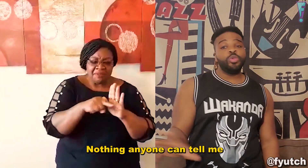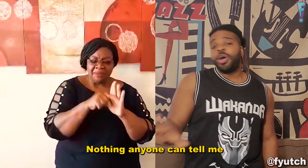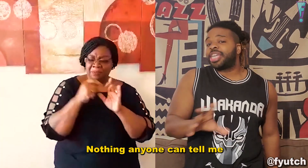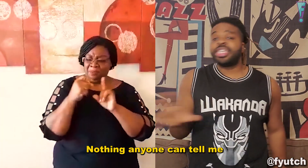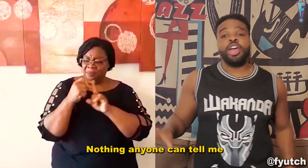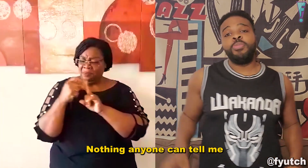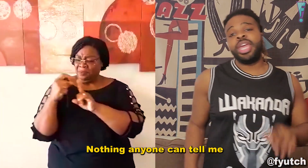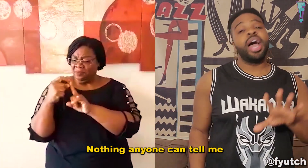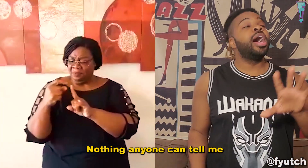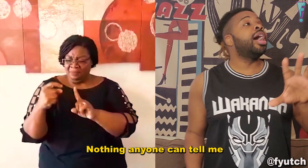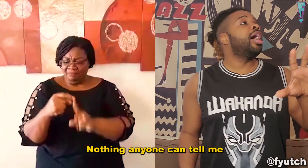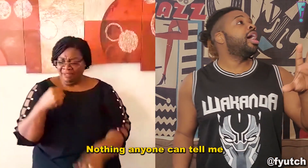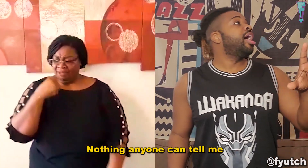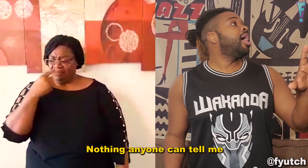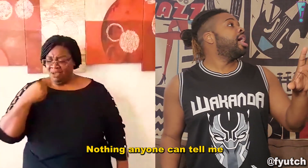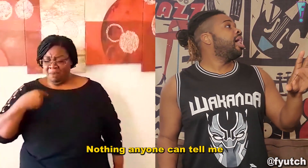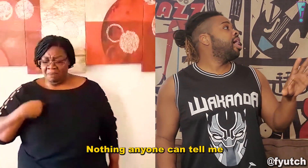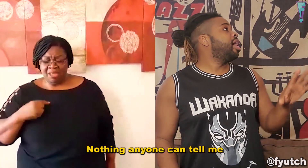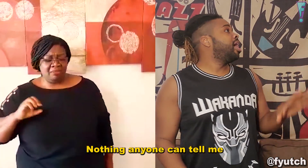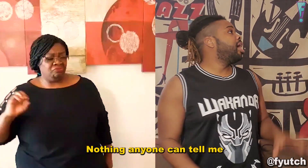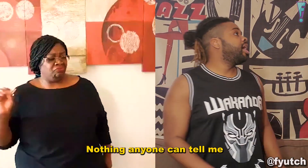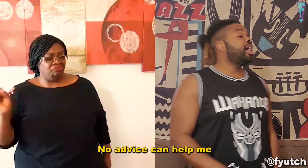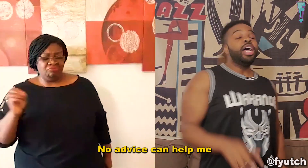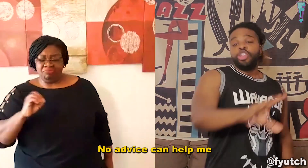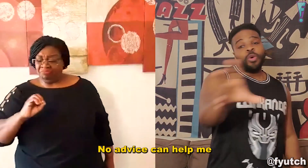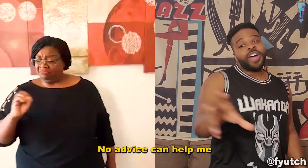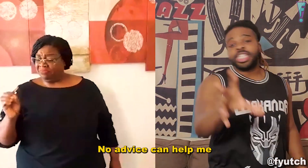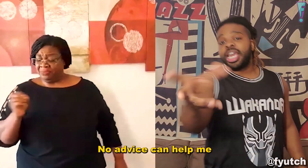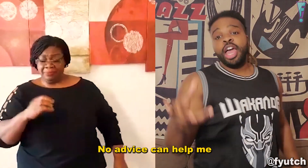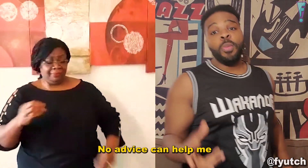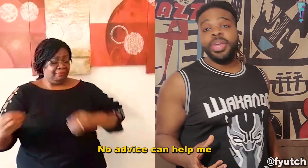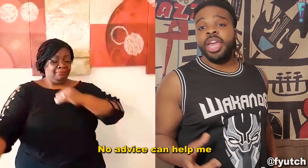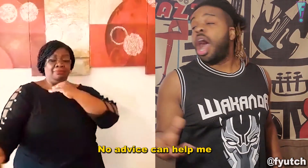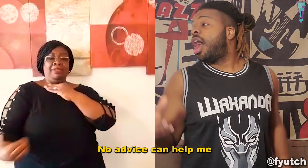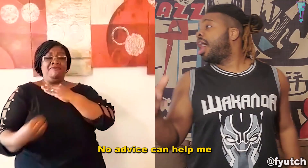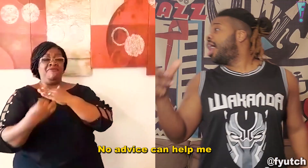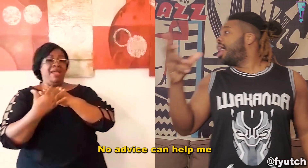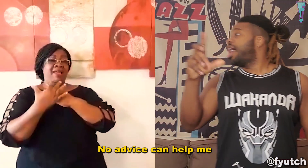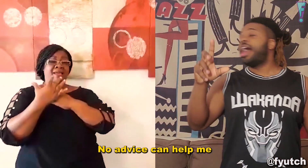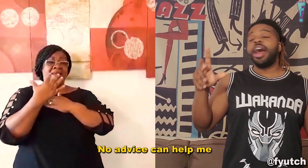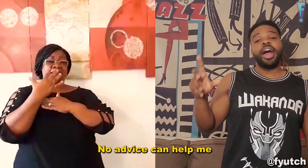nothing anyone can tell me. Drainpuppet on the beat. No advice can help me.